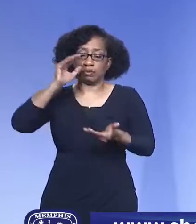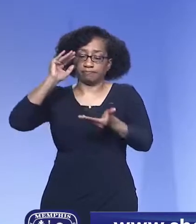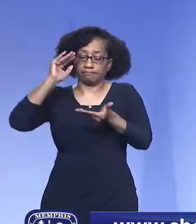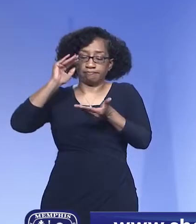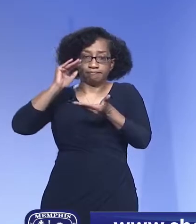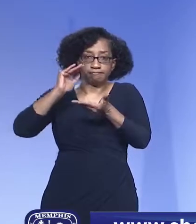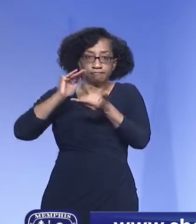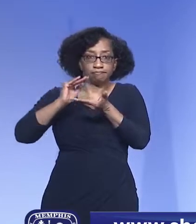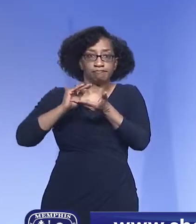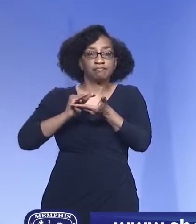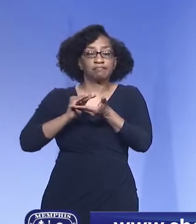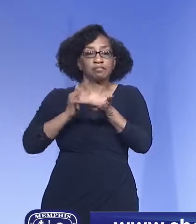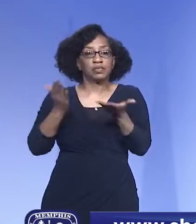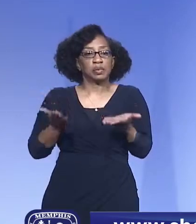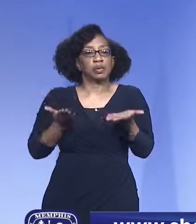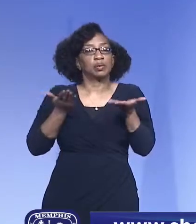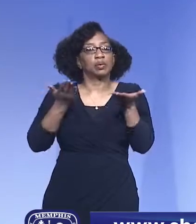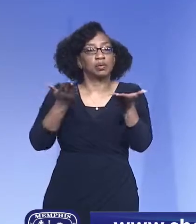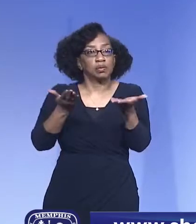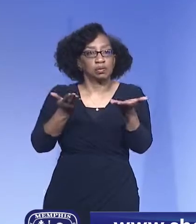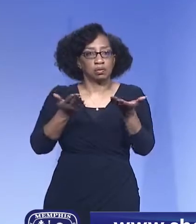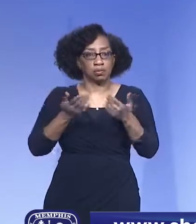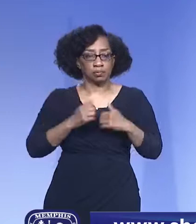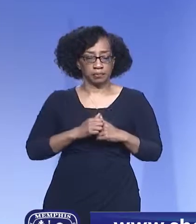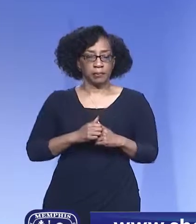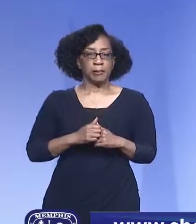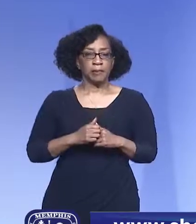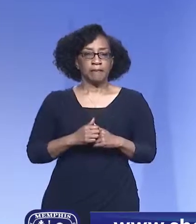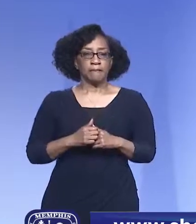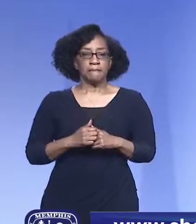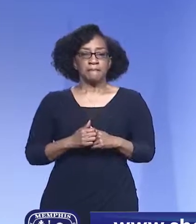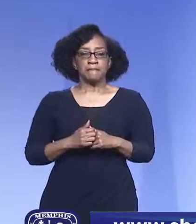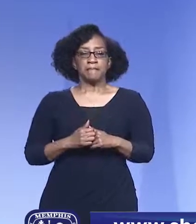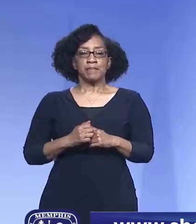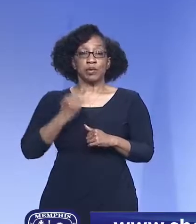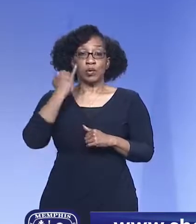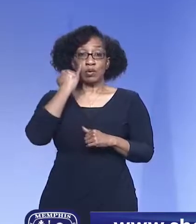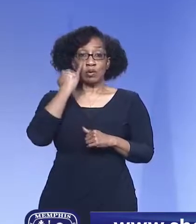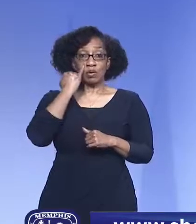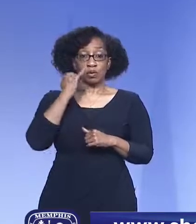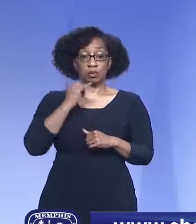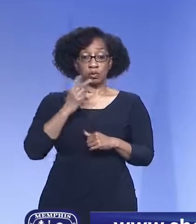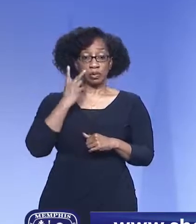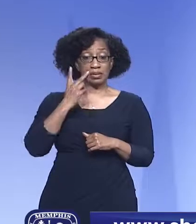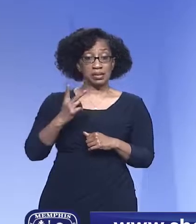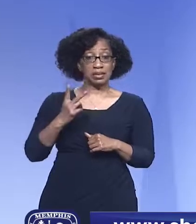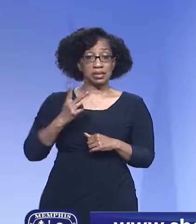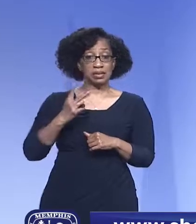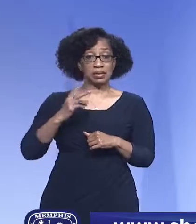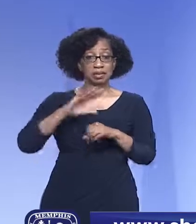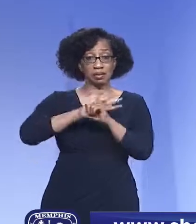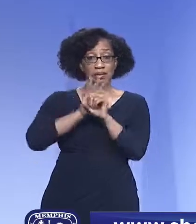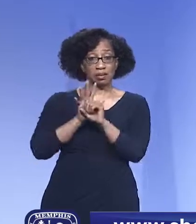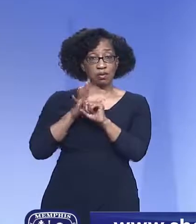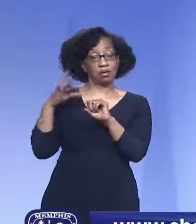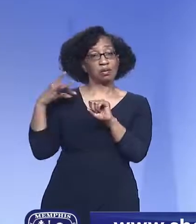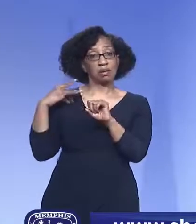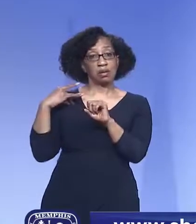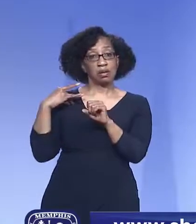And if our data continues to support that